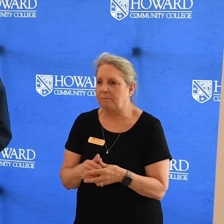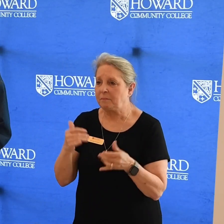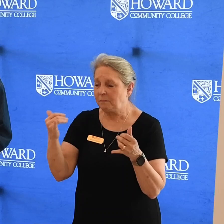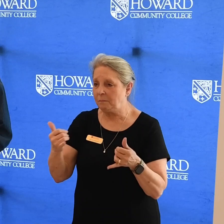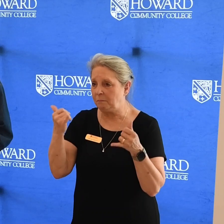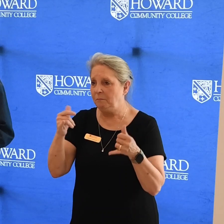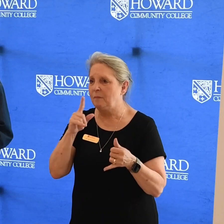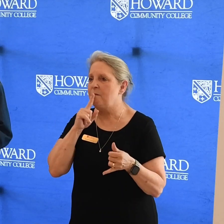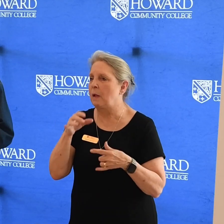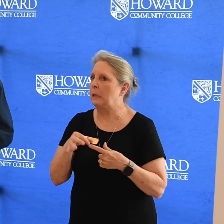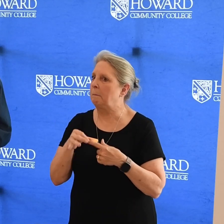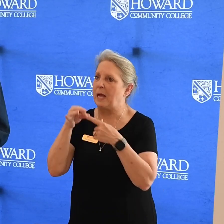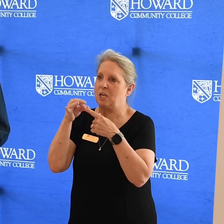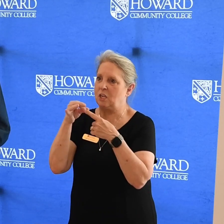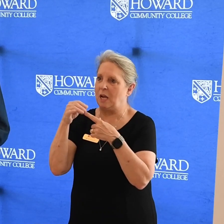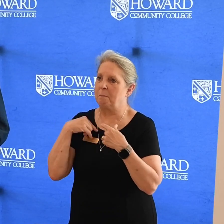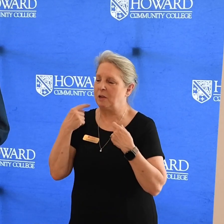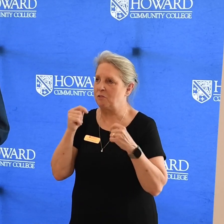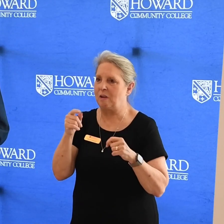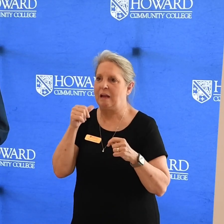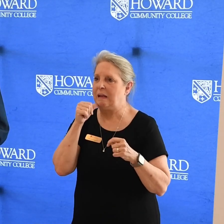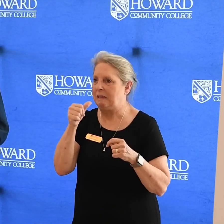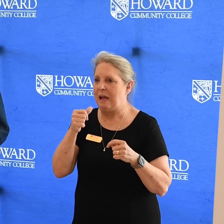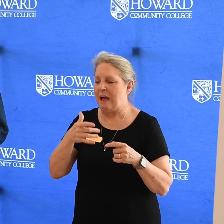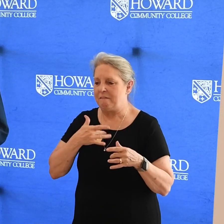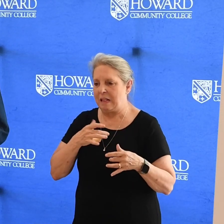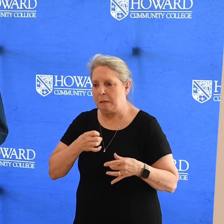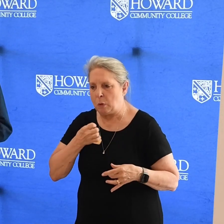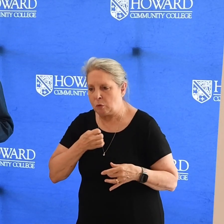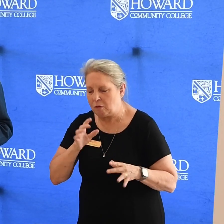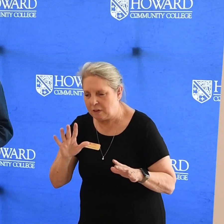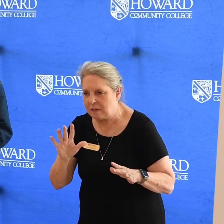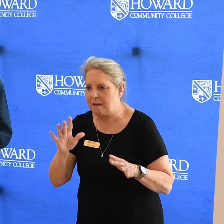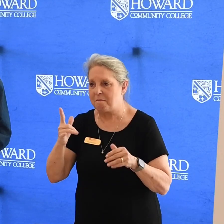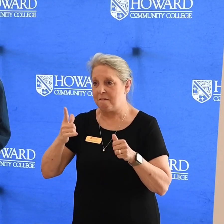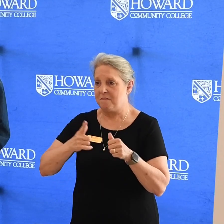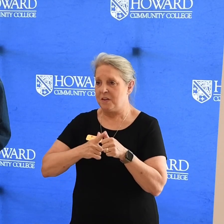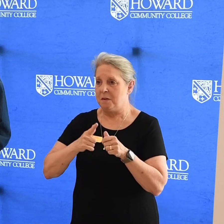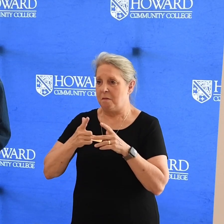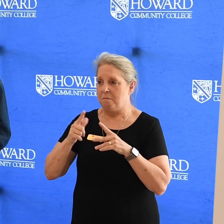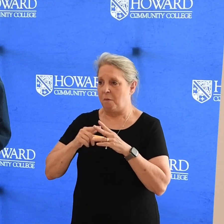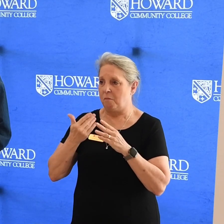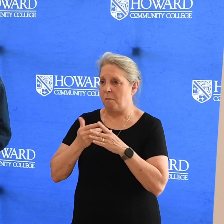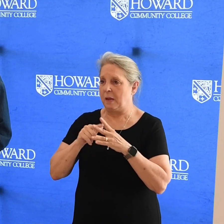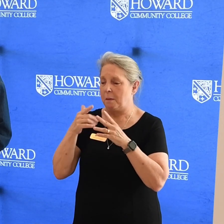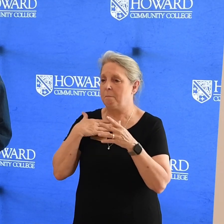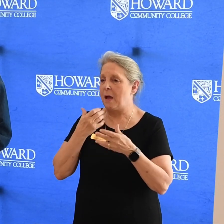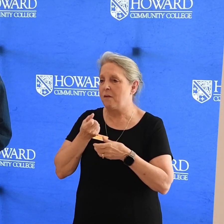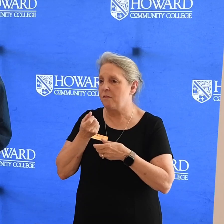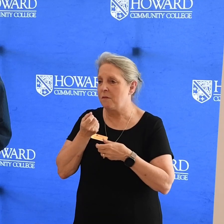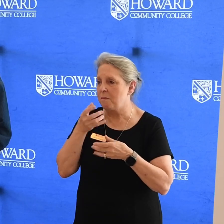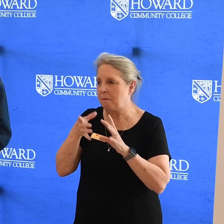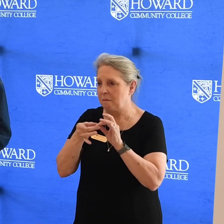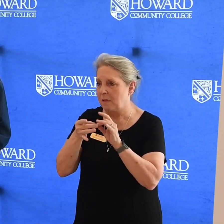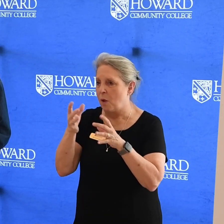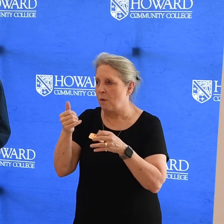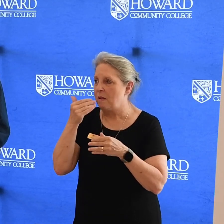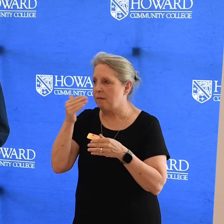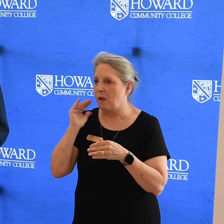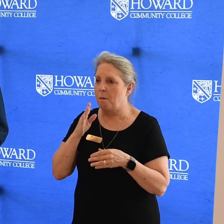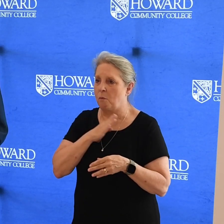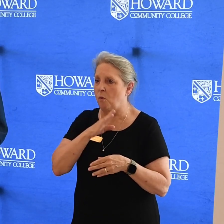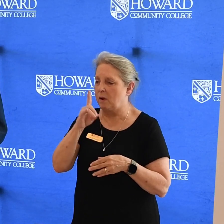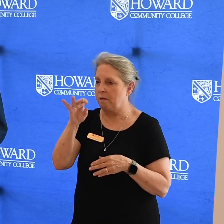Today is truly special. I'm going to try not to get too emotional. But first, before I begin my remarks, I want to thank our Board